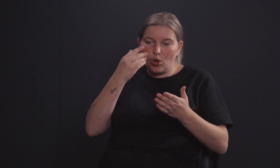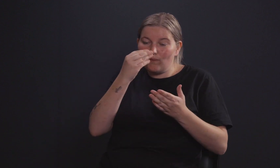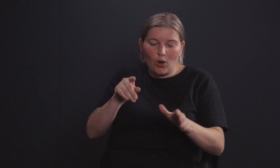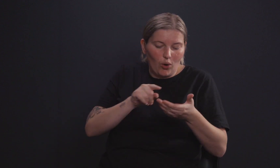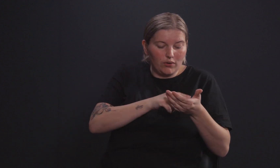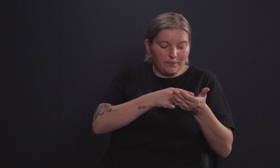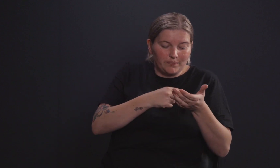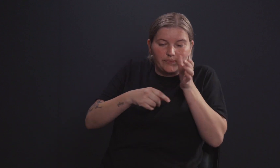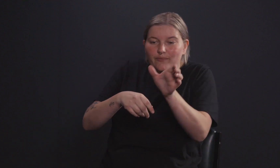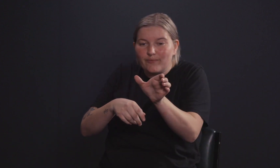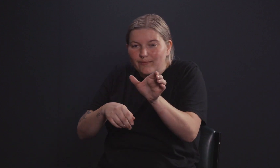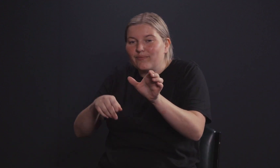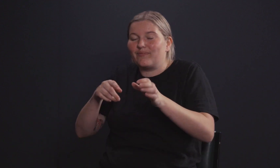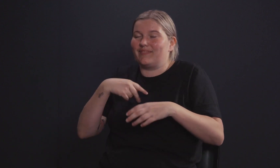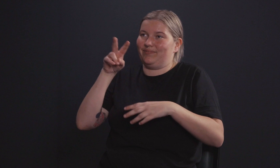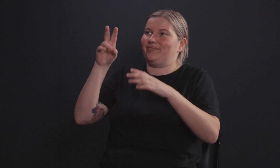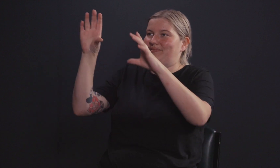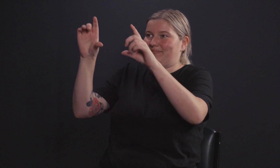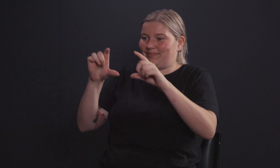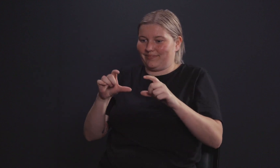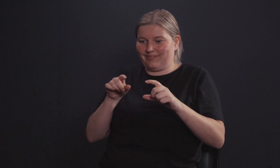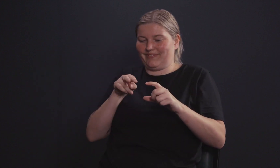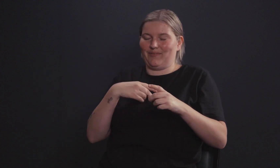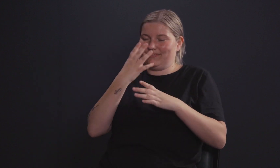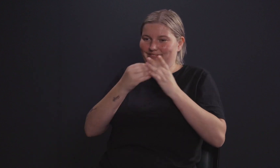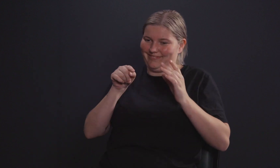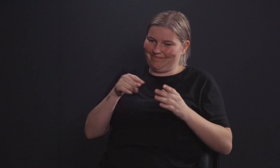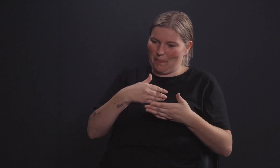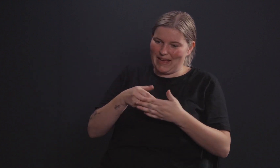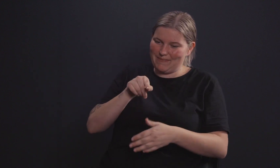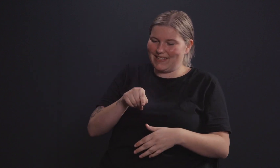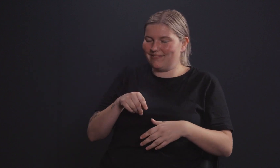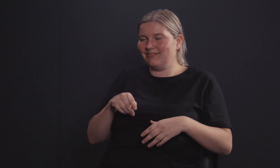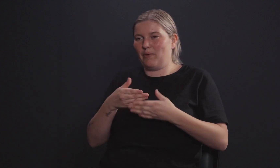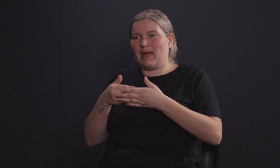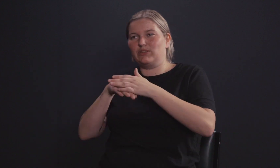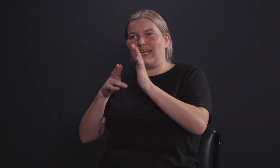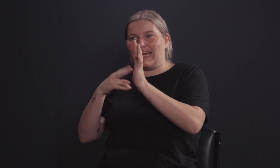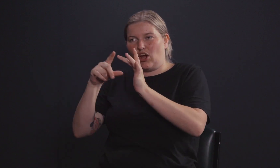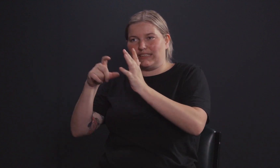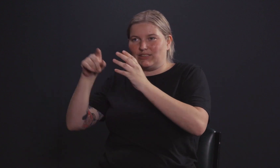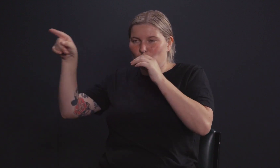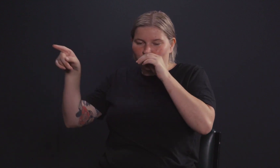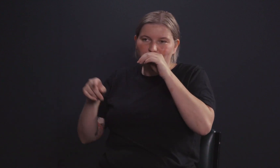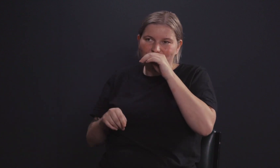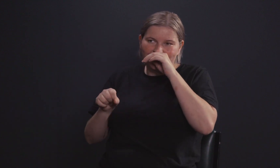he's beautiful," and pulled out her phone to show me a photo. I took the phone and looked at this photo of a baby. He was being kept in the